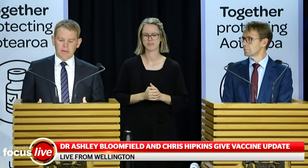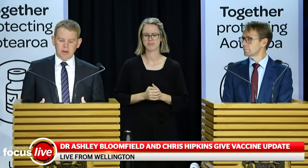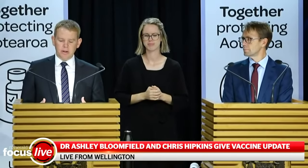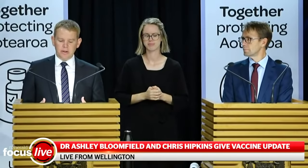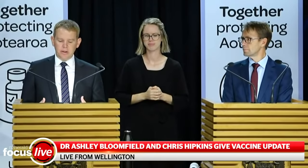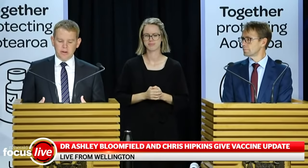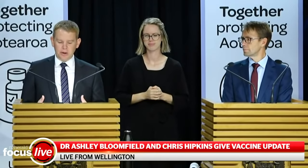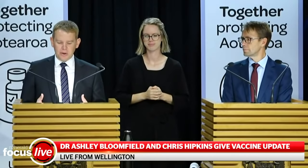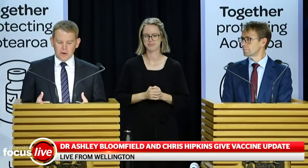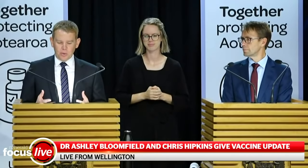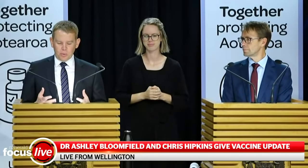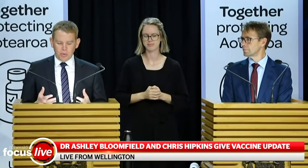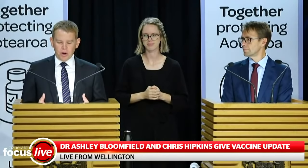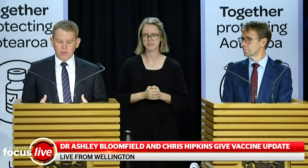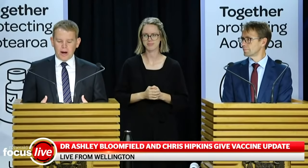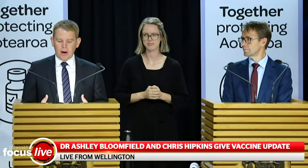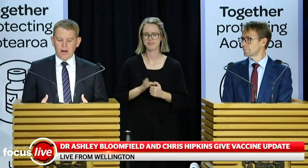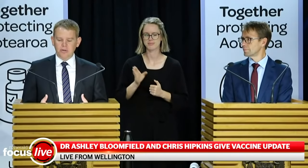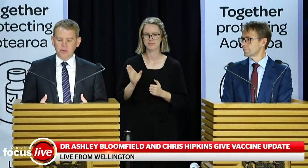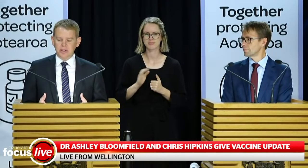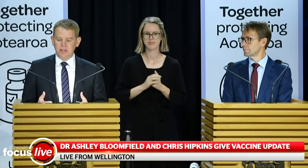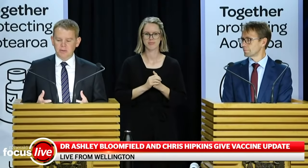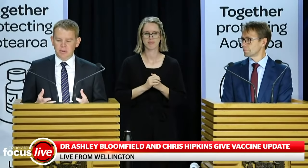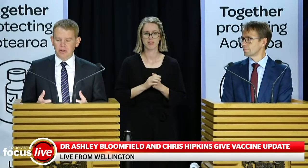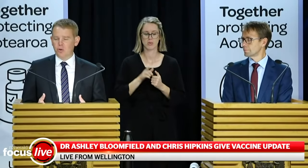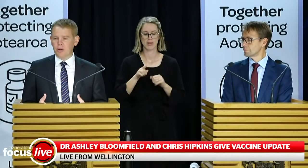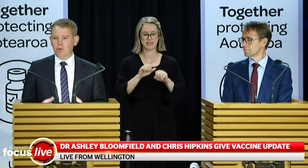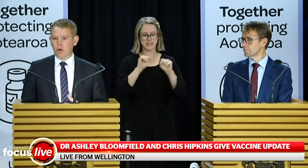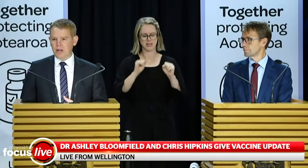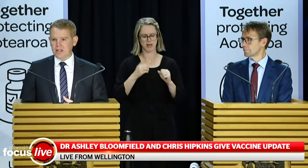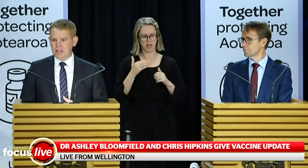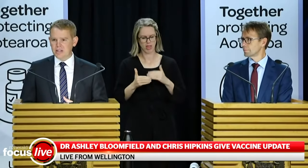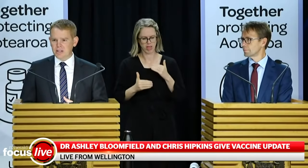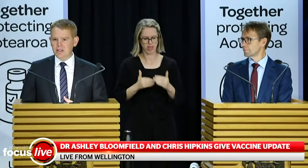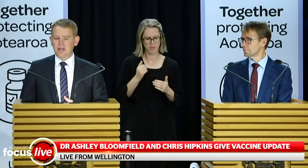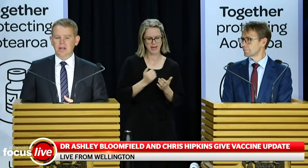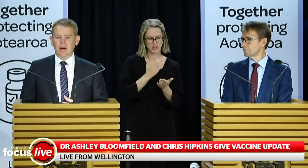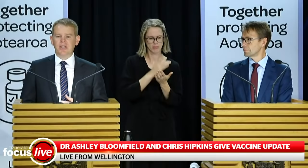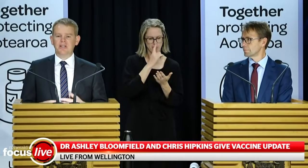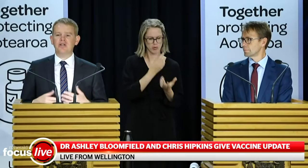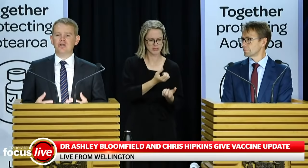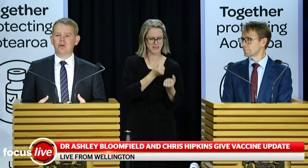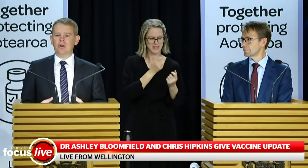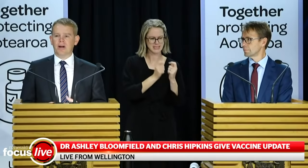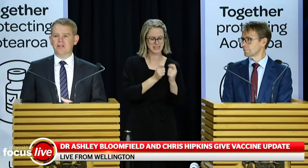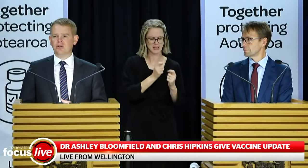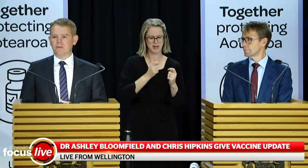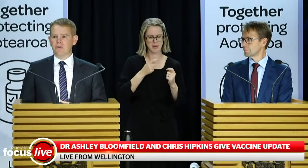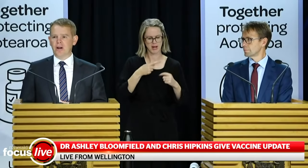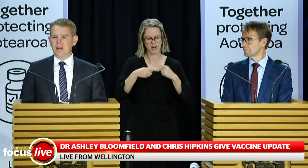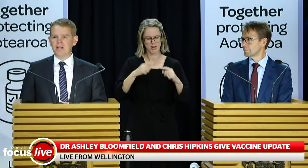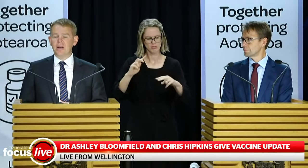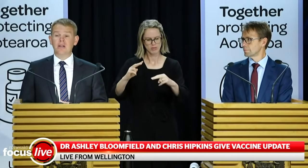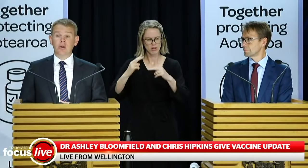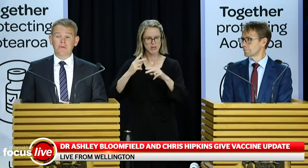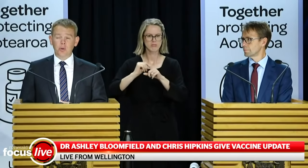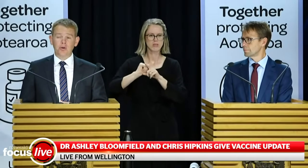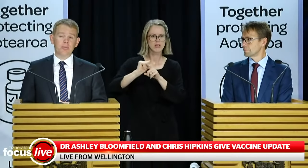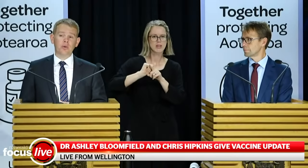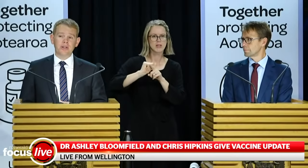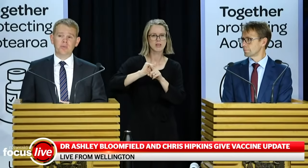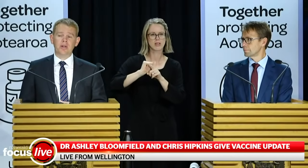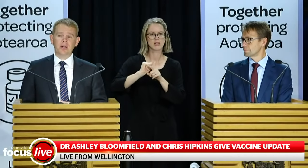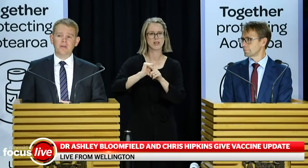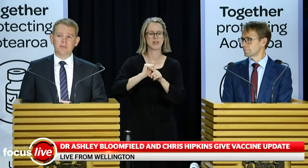Ultimately, we worked our way through a system to make sure people were being tested. We continue to look at ways to refine that. There are